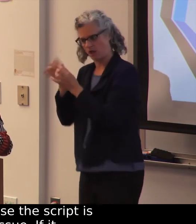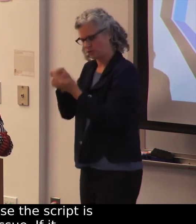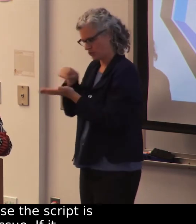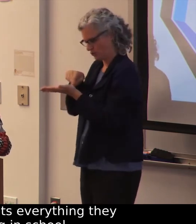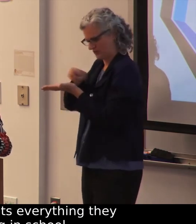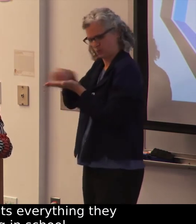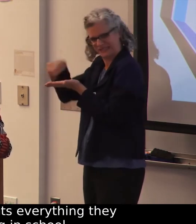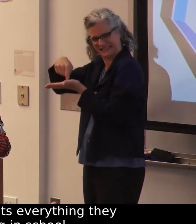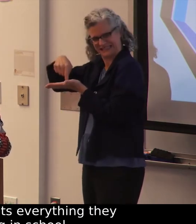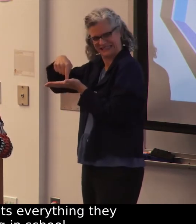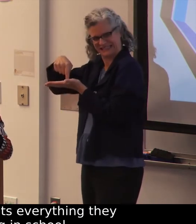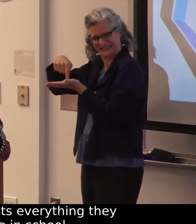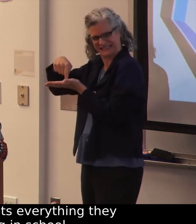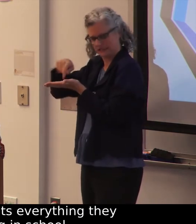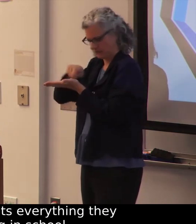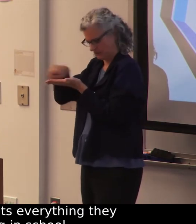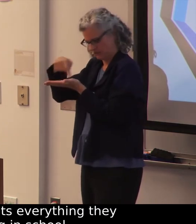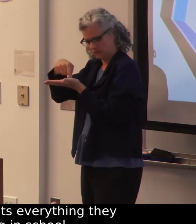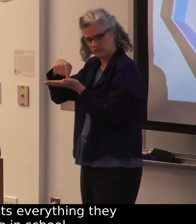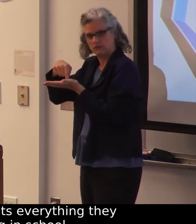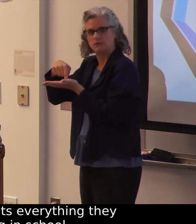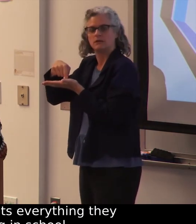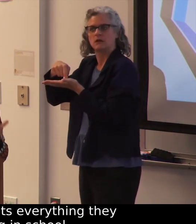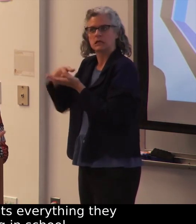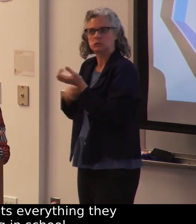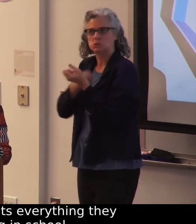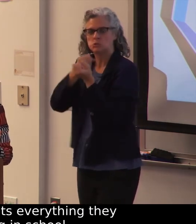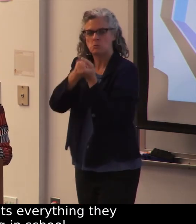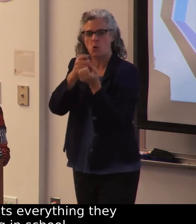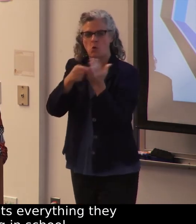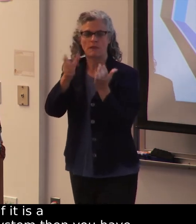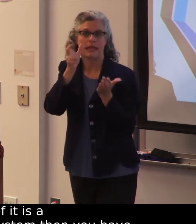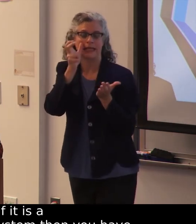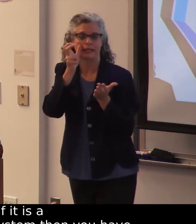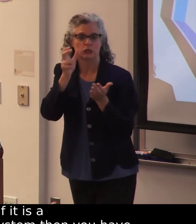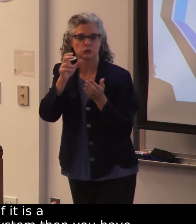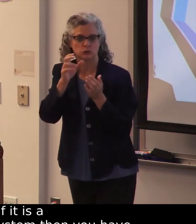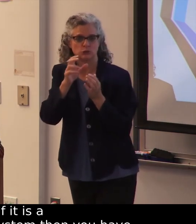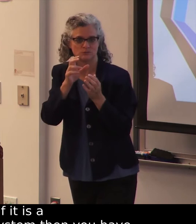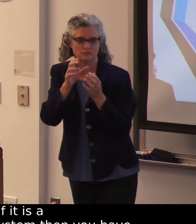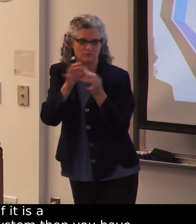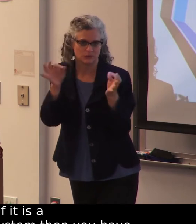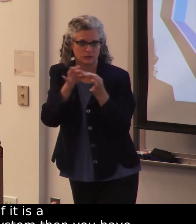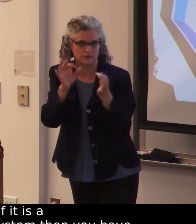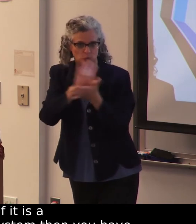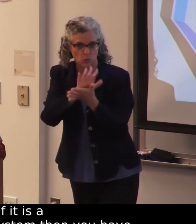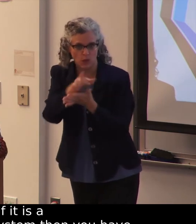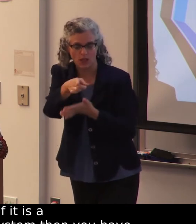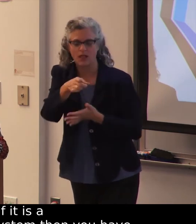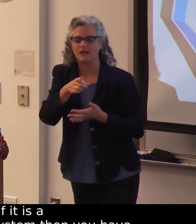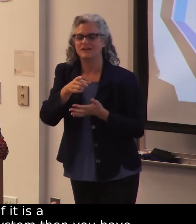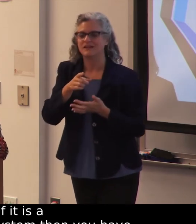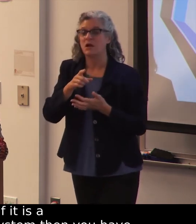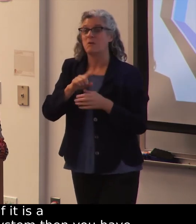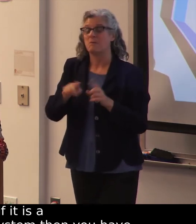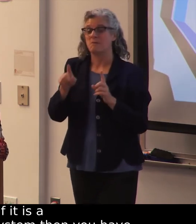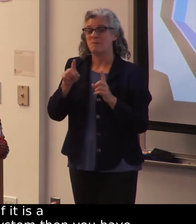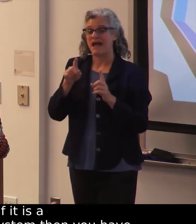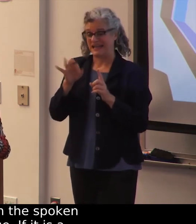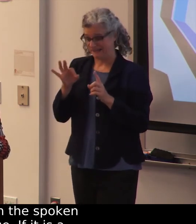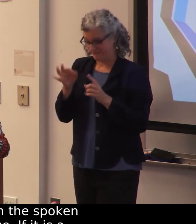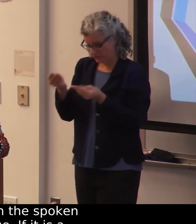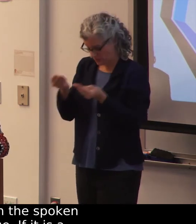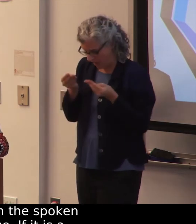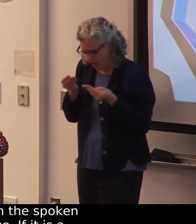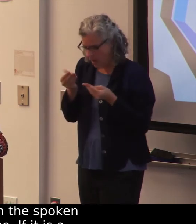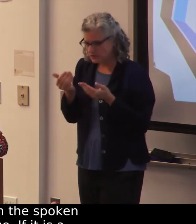it's an alphabetic language and it complements everything that they're doing at school, not a problem. But if it's a different writing system, then you have to decide,